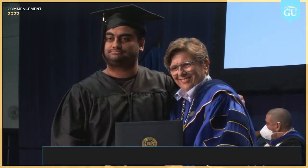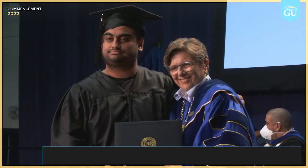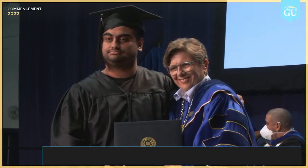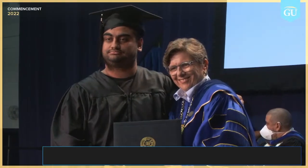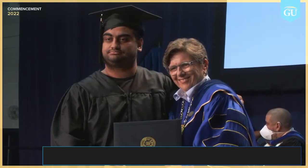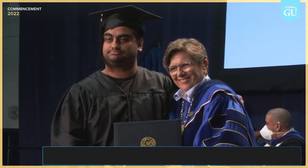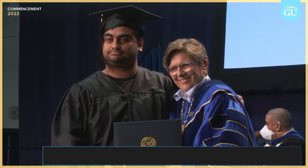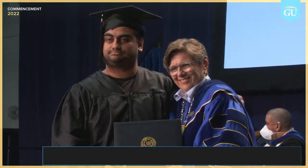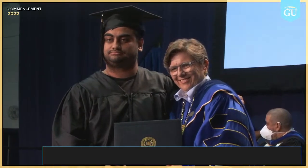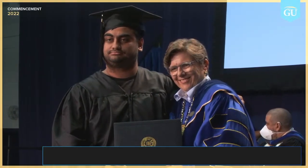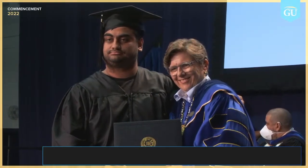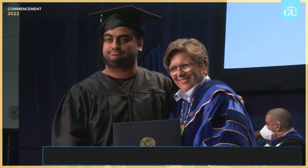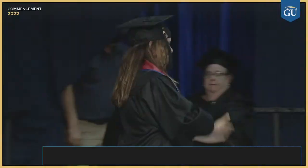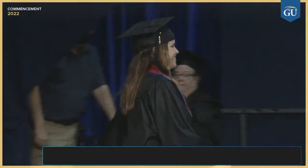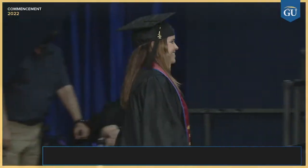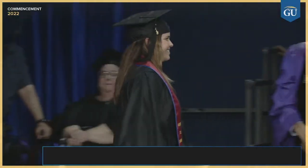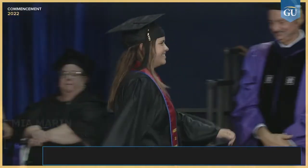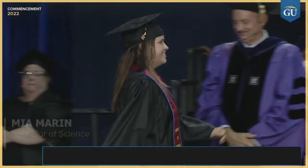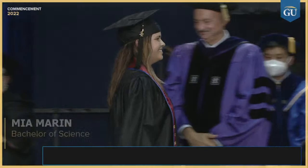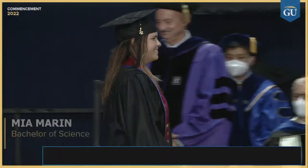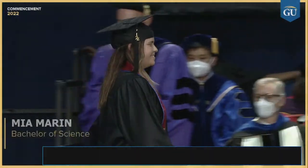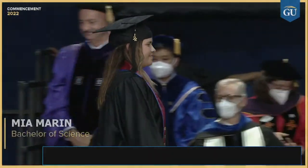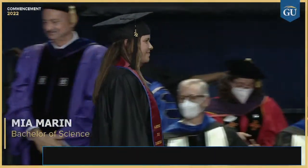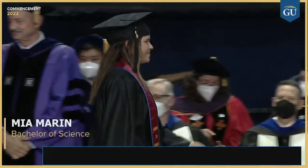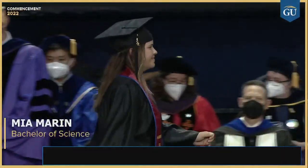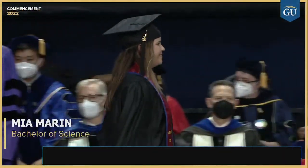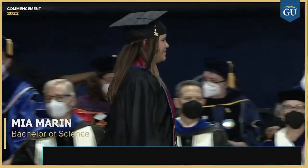Mia Marin, Bachelor of Science.